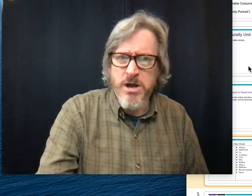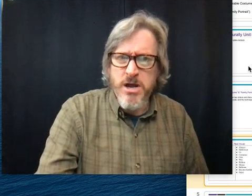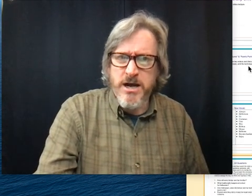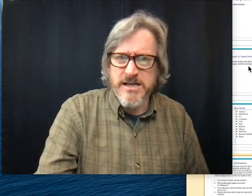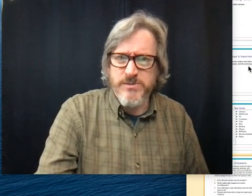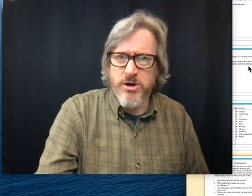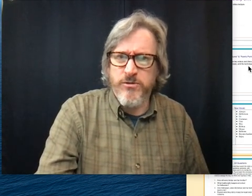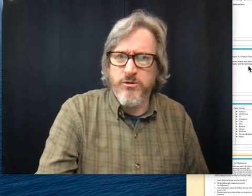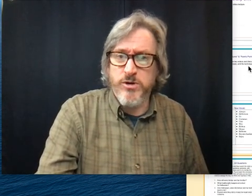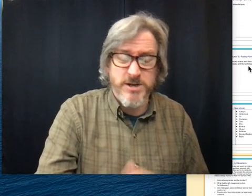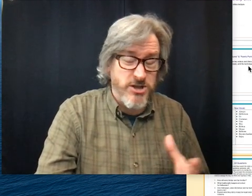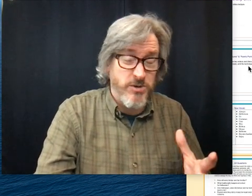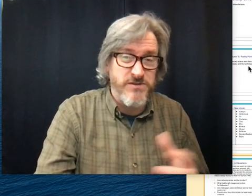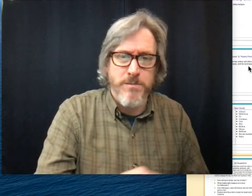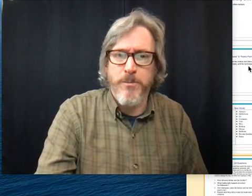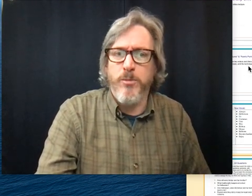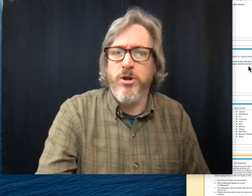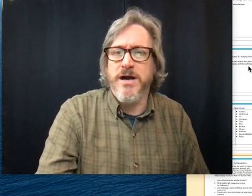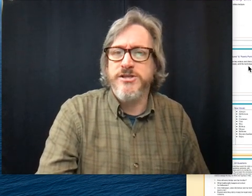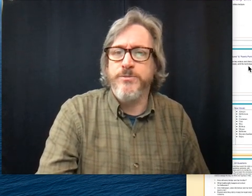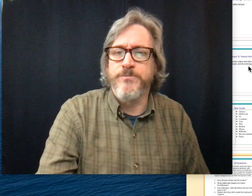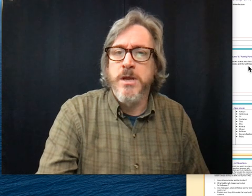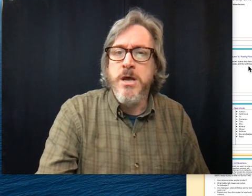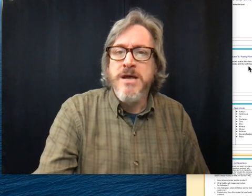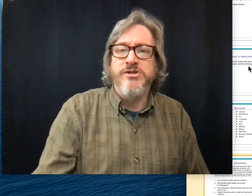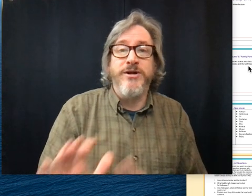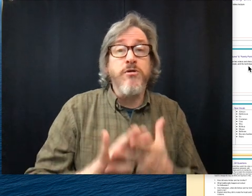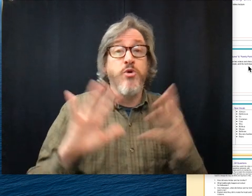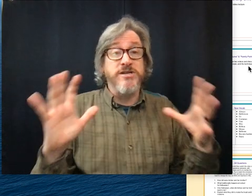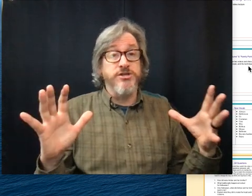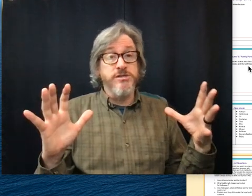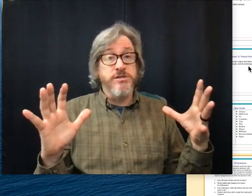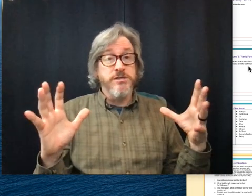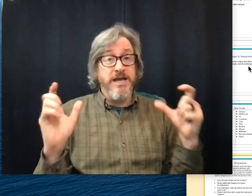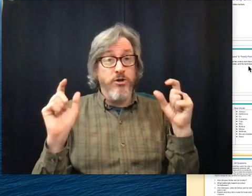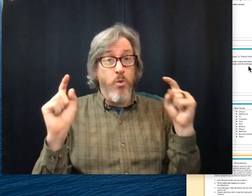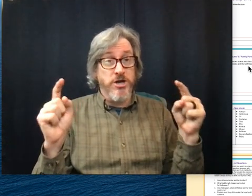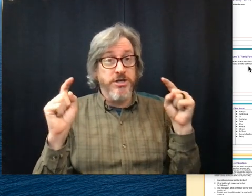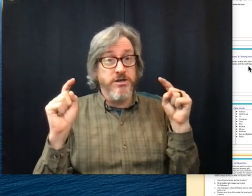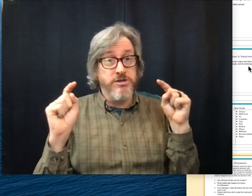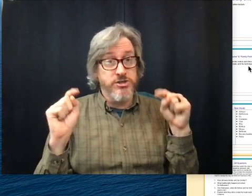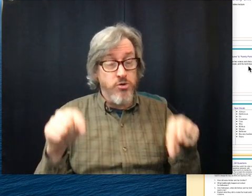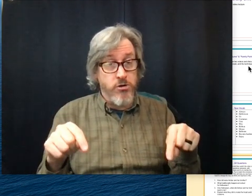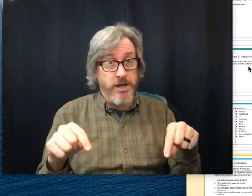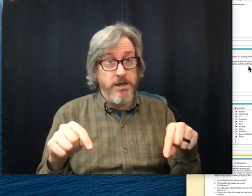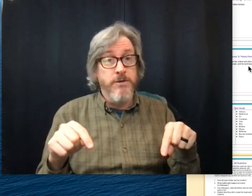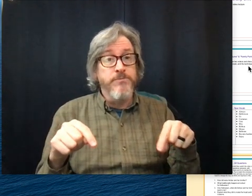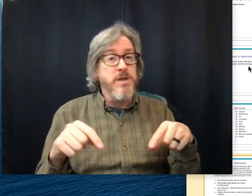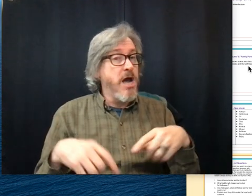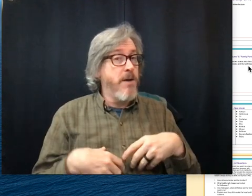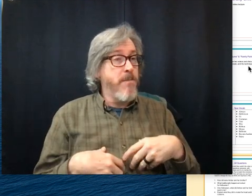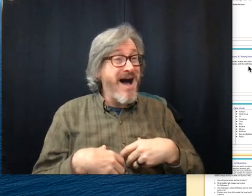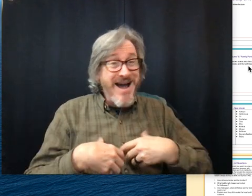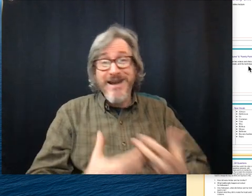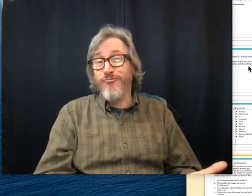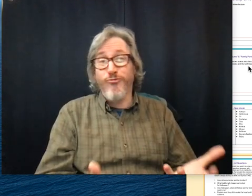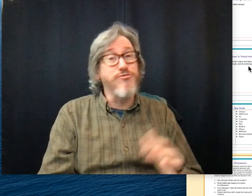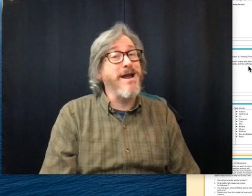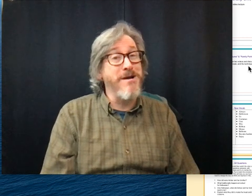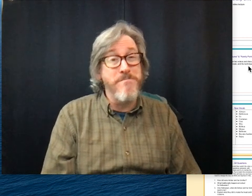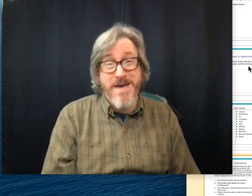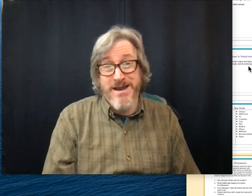now as we go through, especially the ones for a memorable costume. So here are the questions in watching the story.